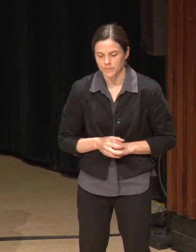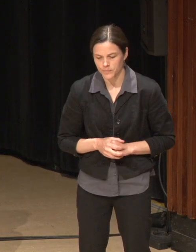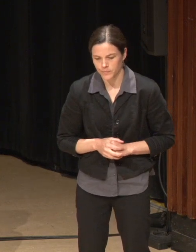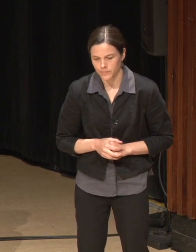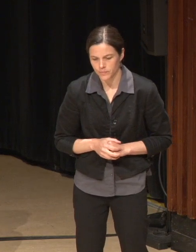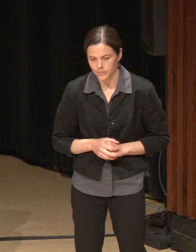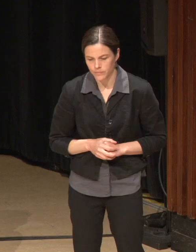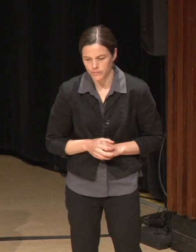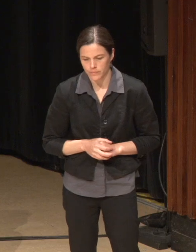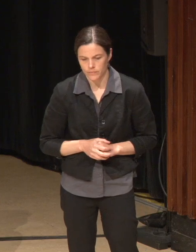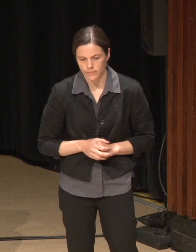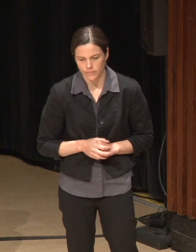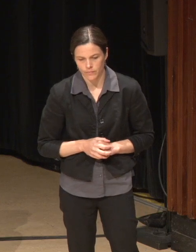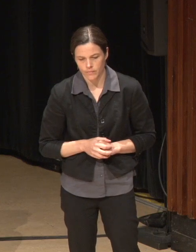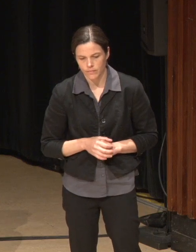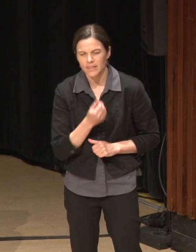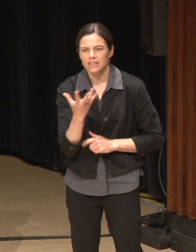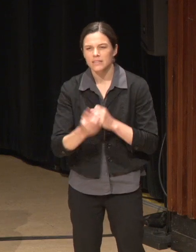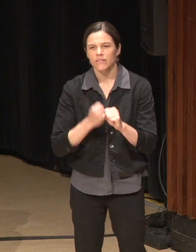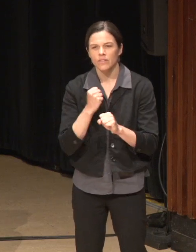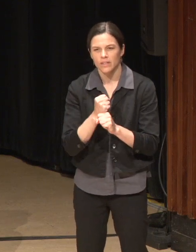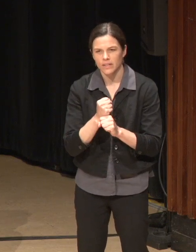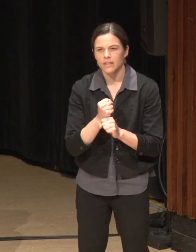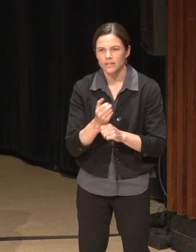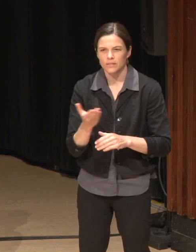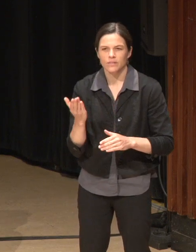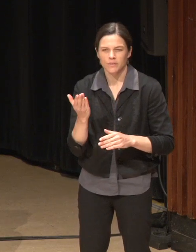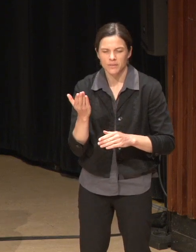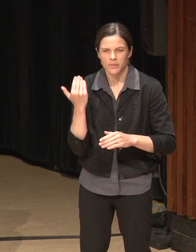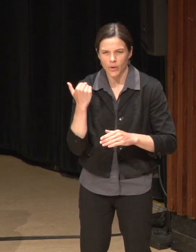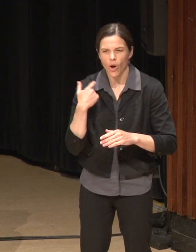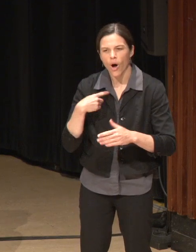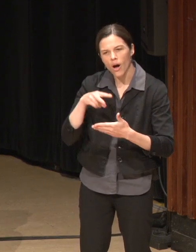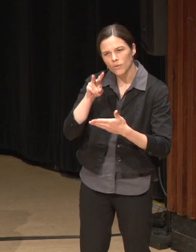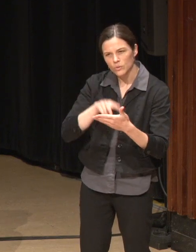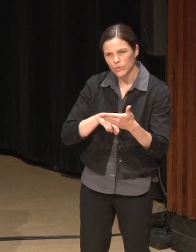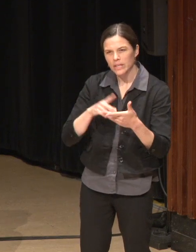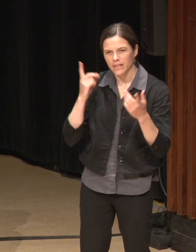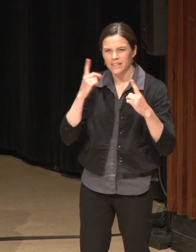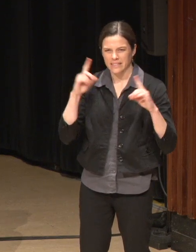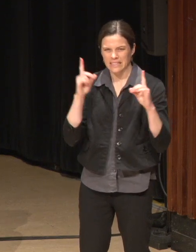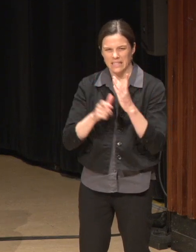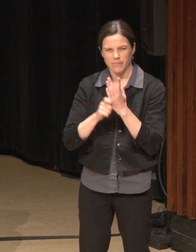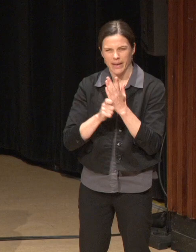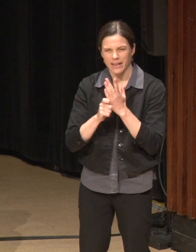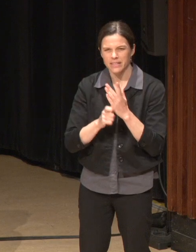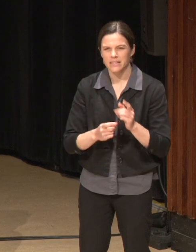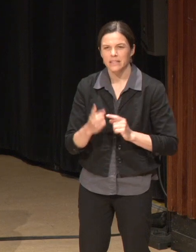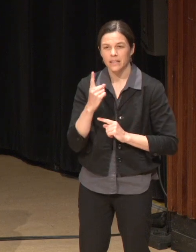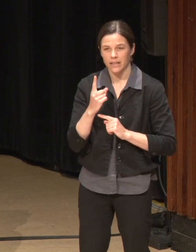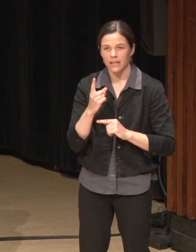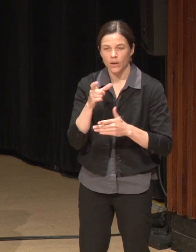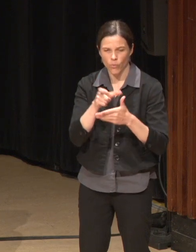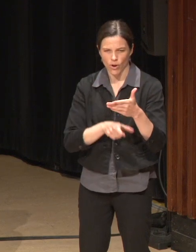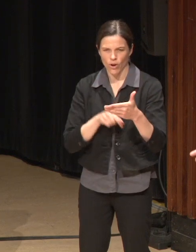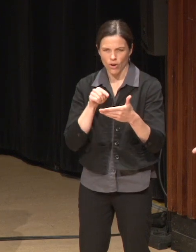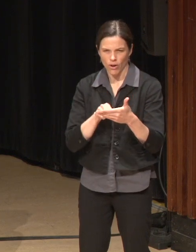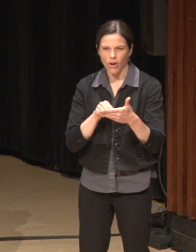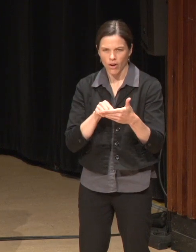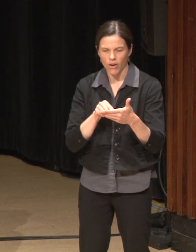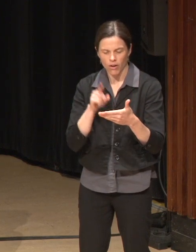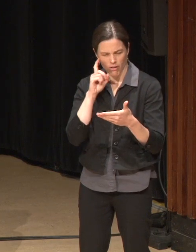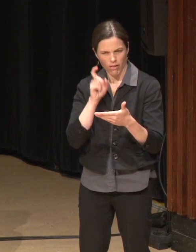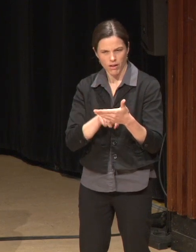reading an article in one of my favorite magazines, it's Success Magazine, and the article title caught my attention. It